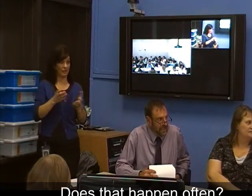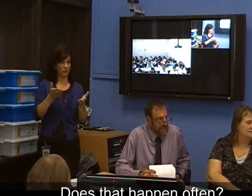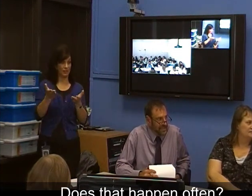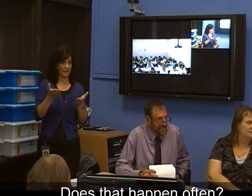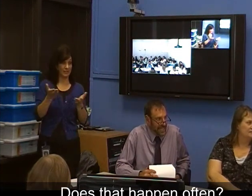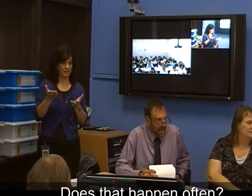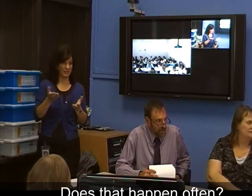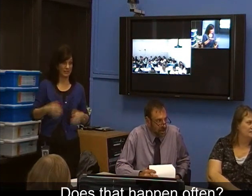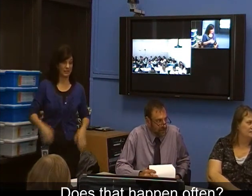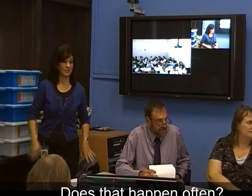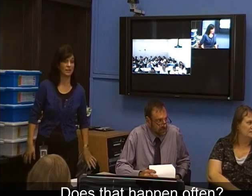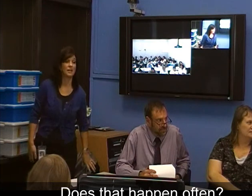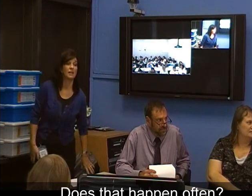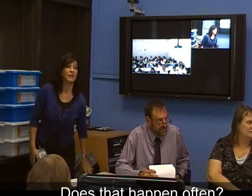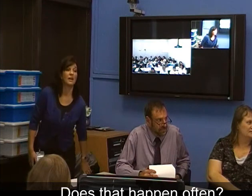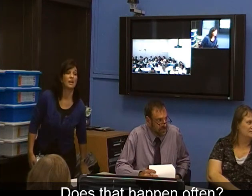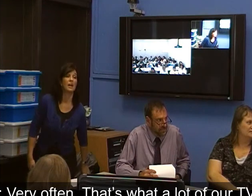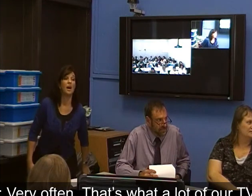Does that happen often?